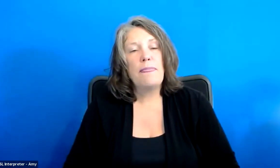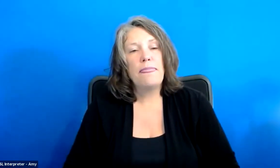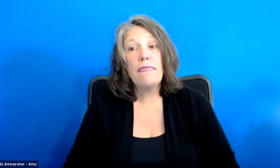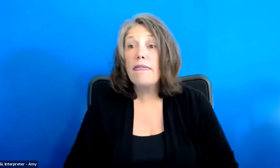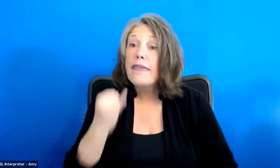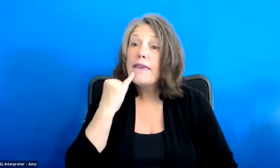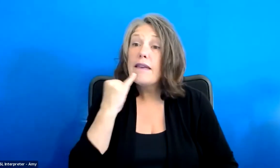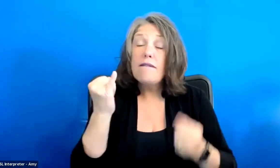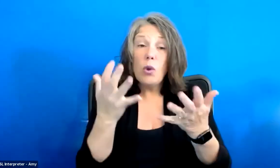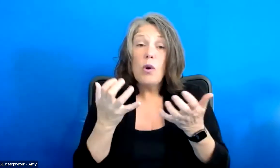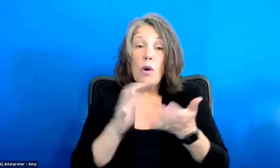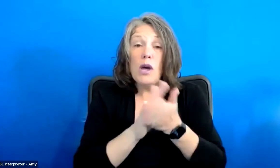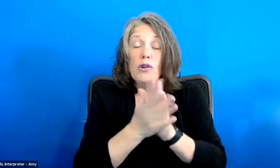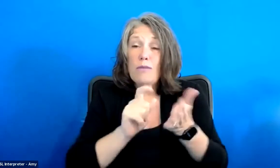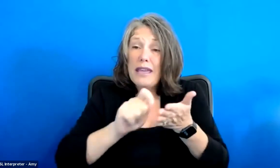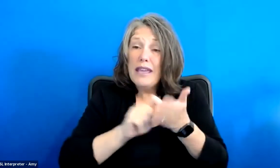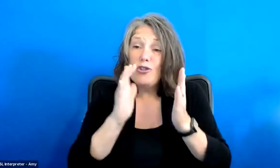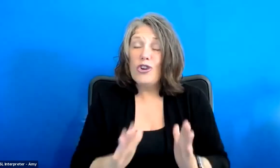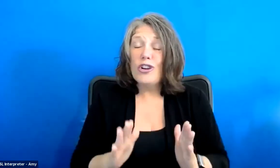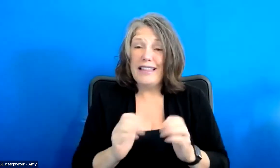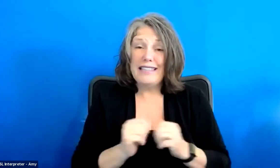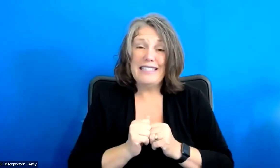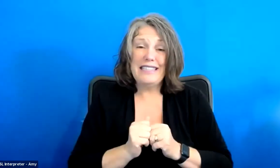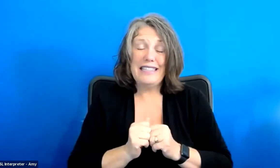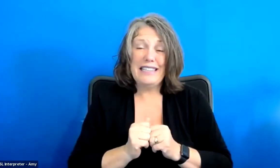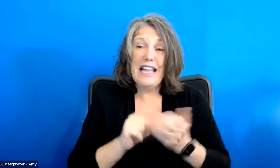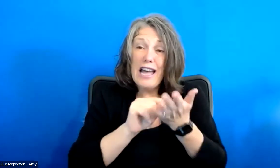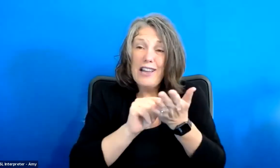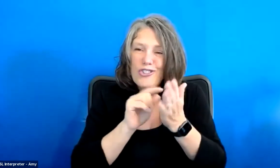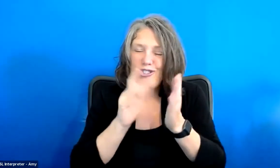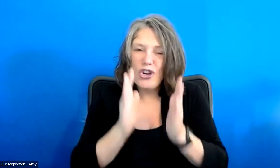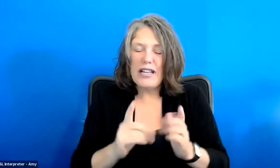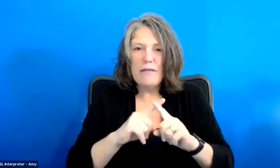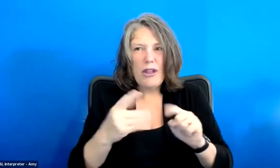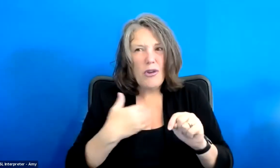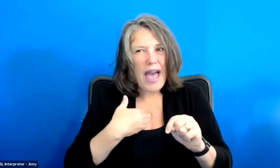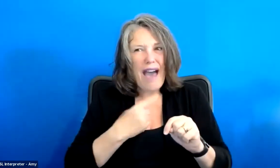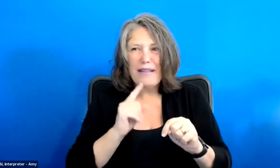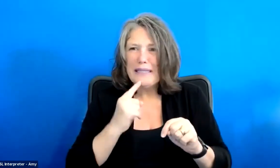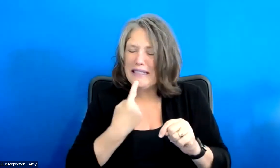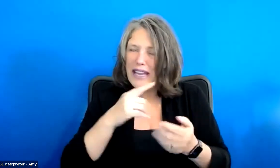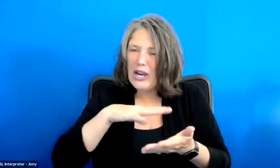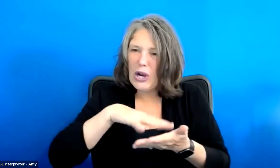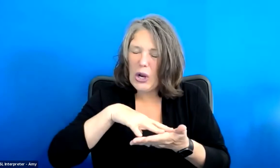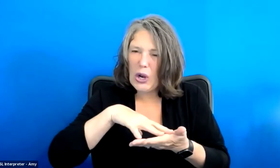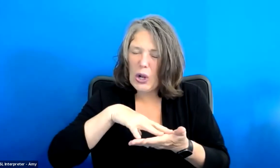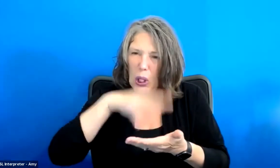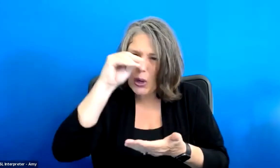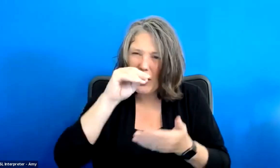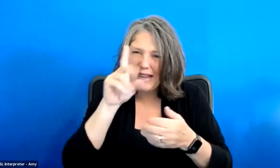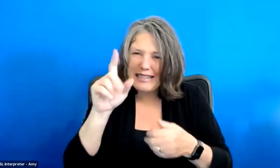If you want to be a journalist, but you have severe learning disabilities that